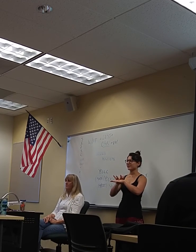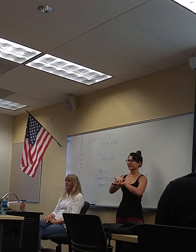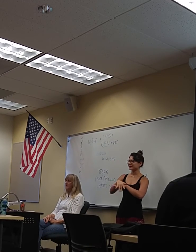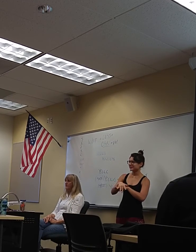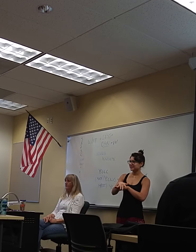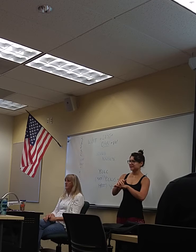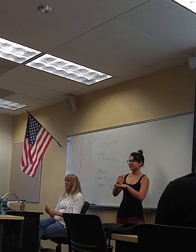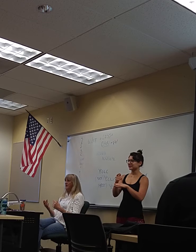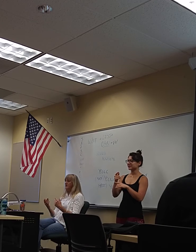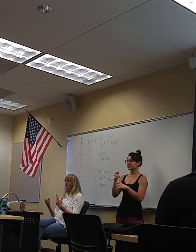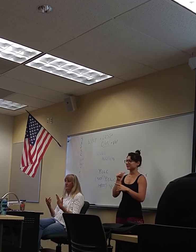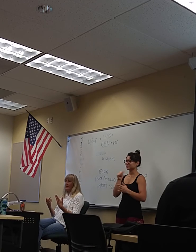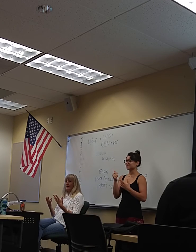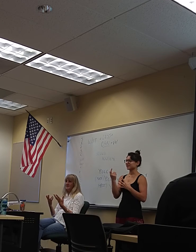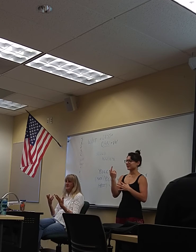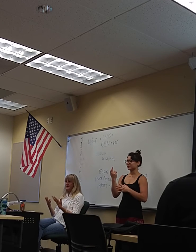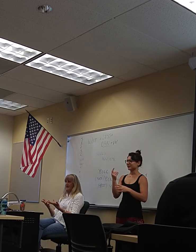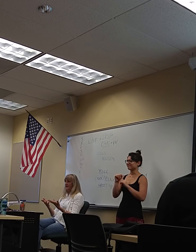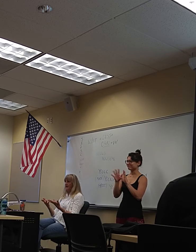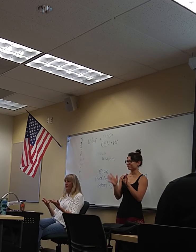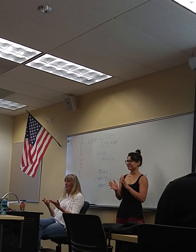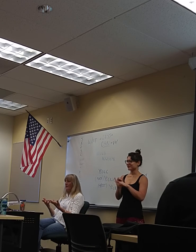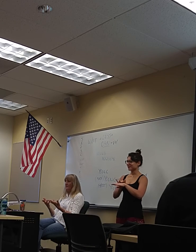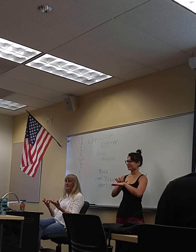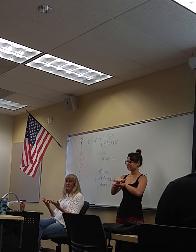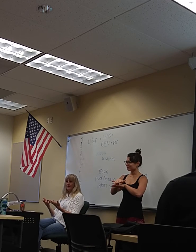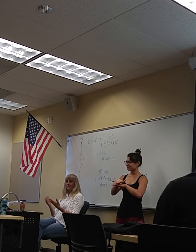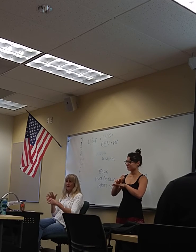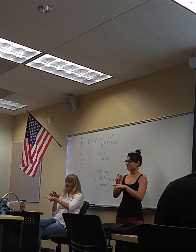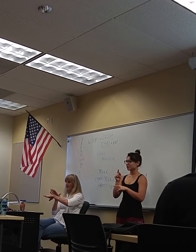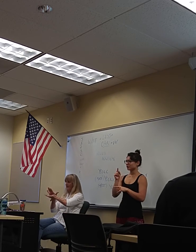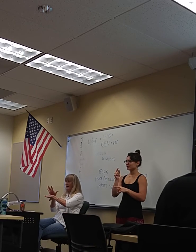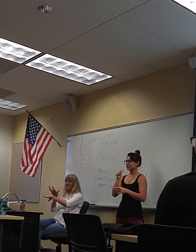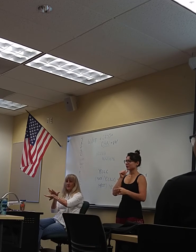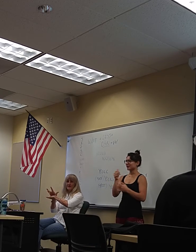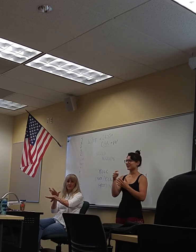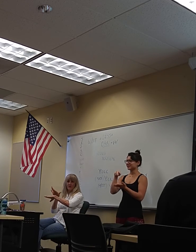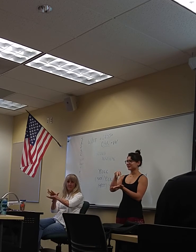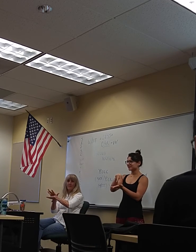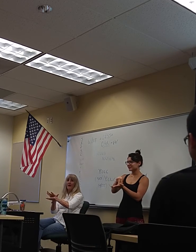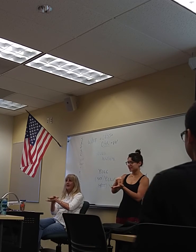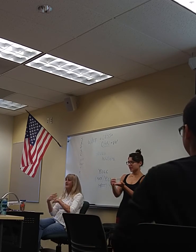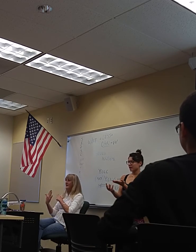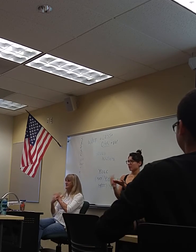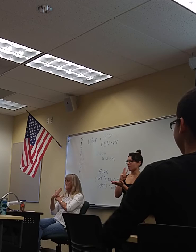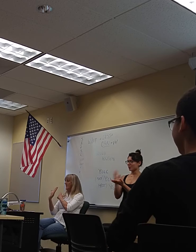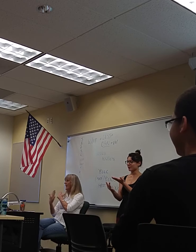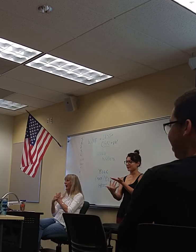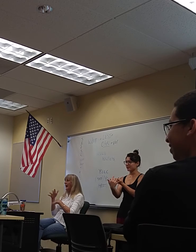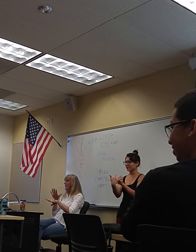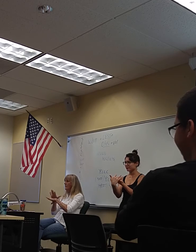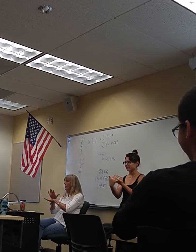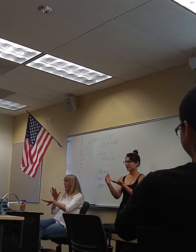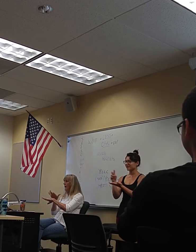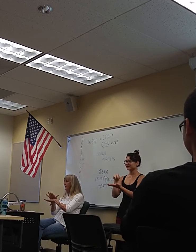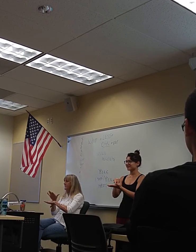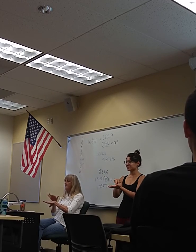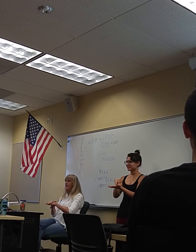the beach, you're not standing in the water, right? And that's what this would have, yeah, so I don't know why I did that.